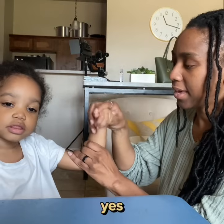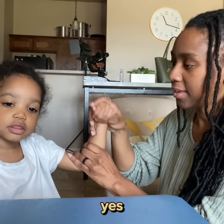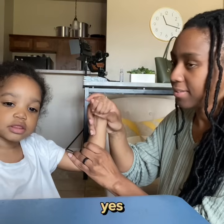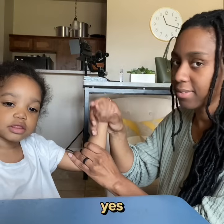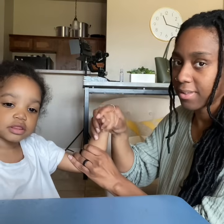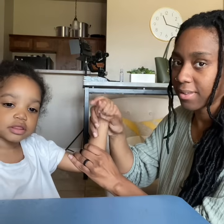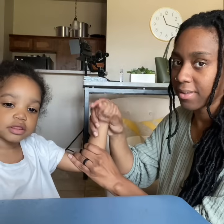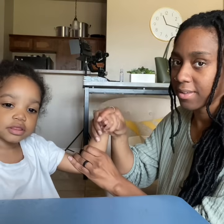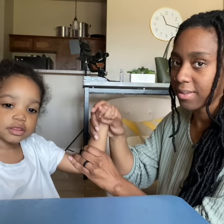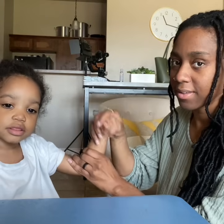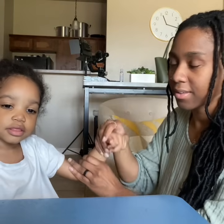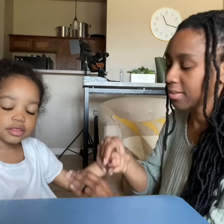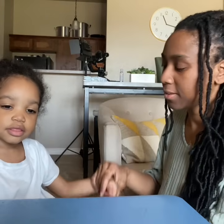Yes.